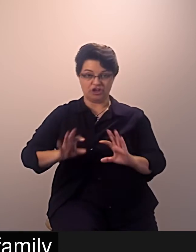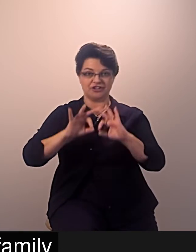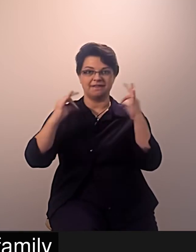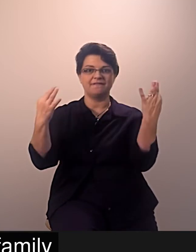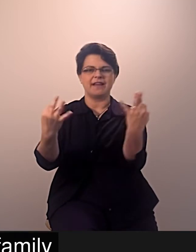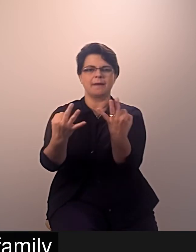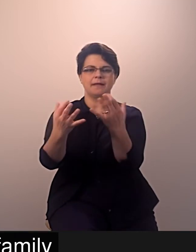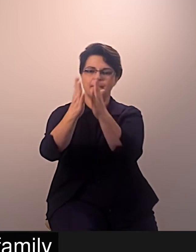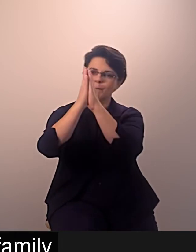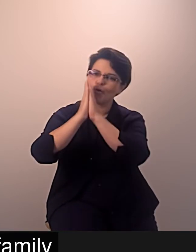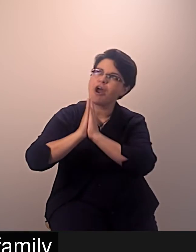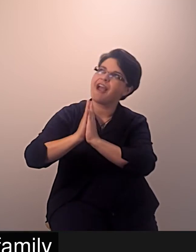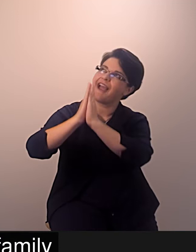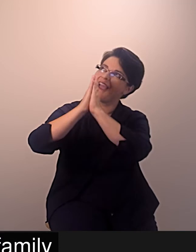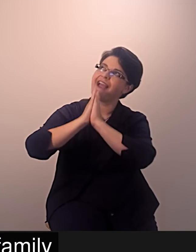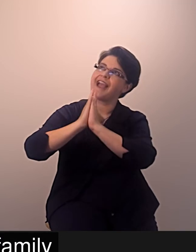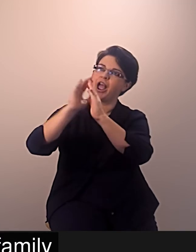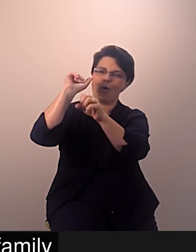Lord.